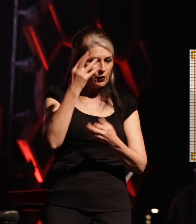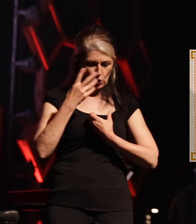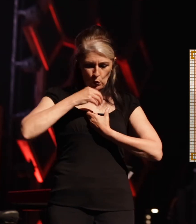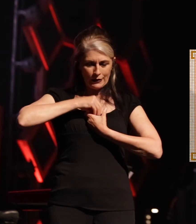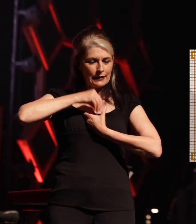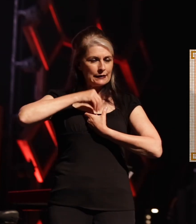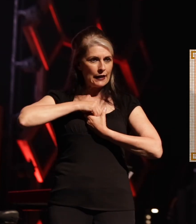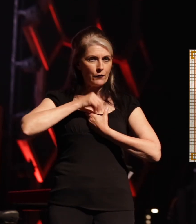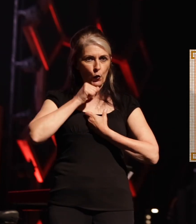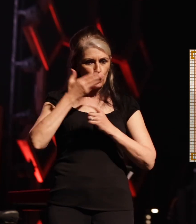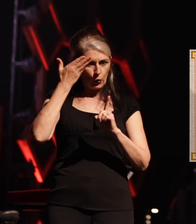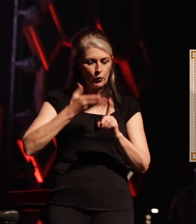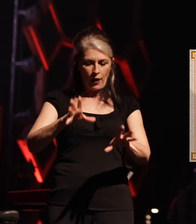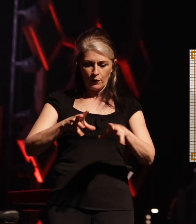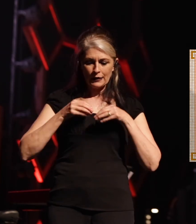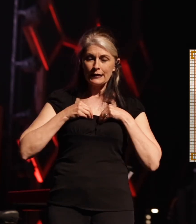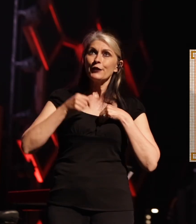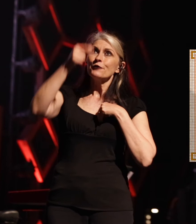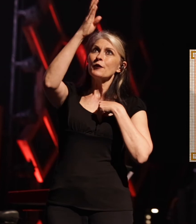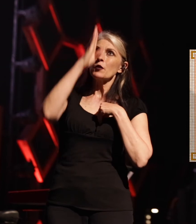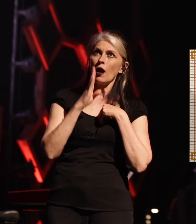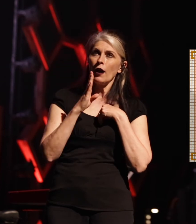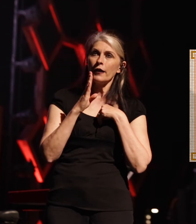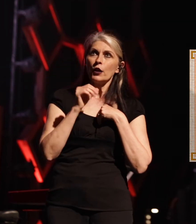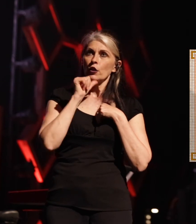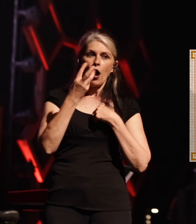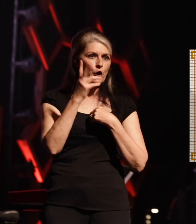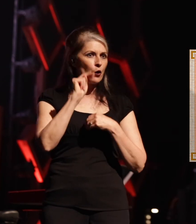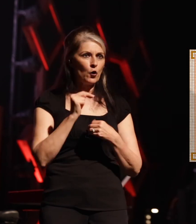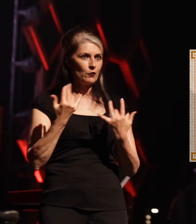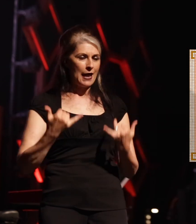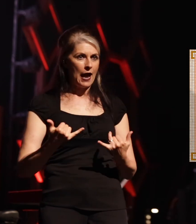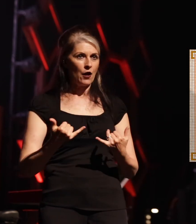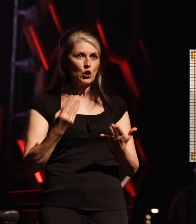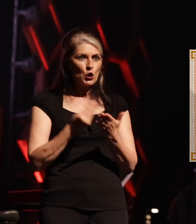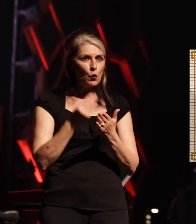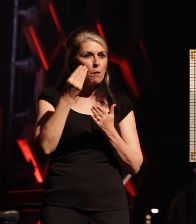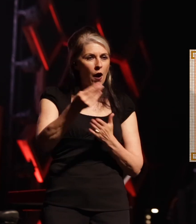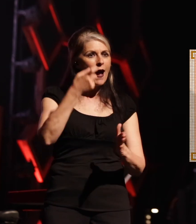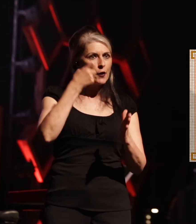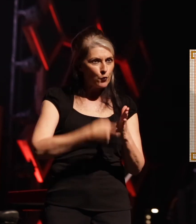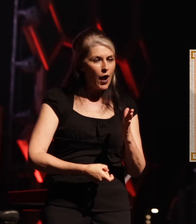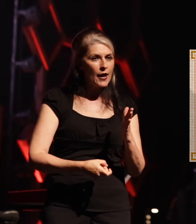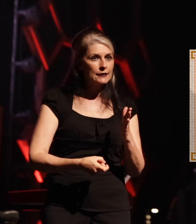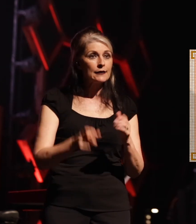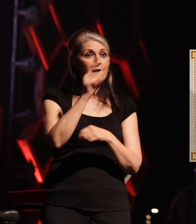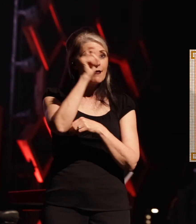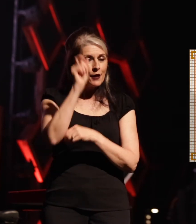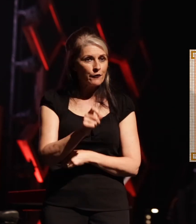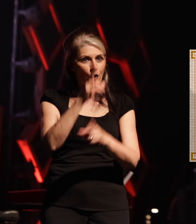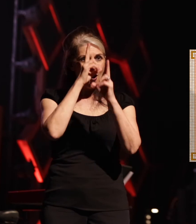God? You are not your own. You are bought at a price. Therefore, honor God with your